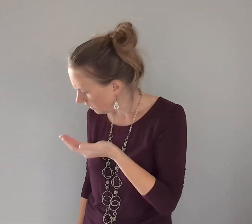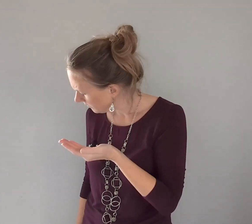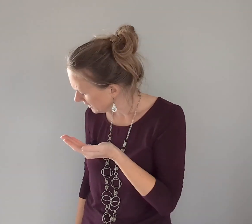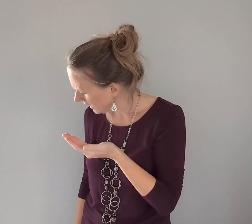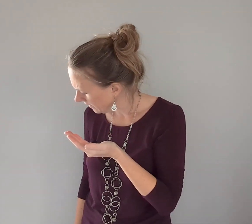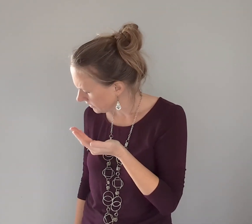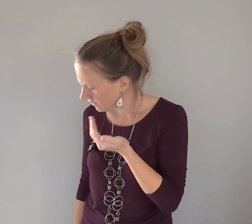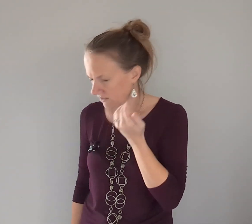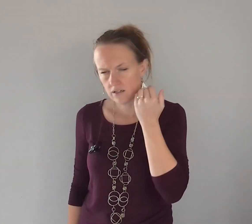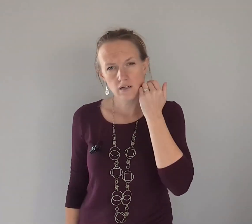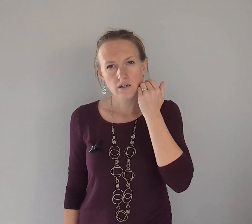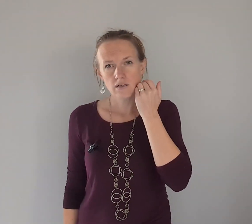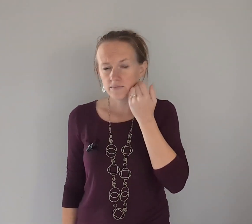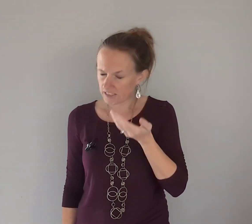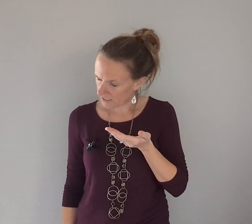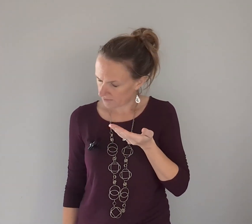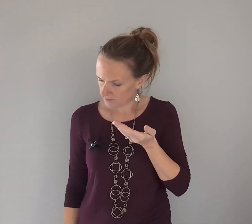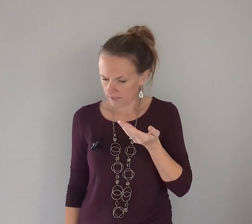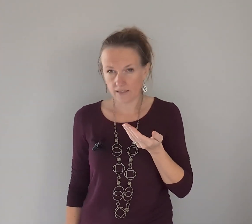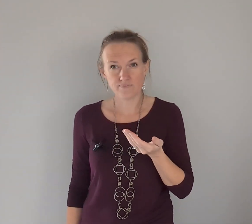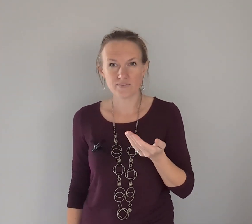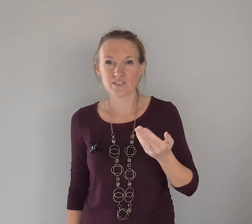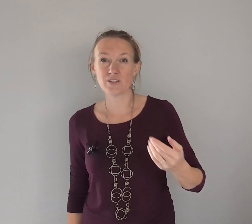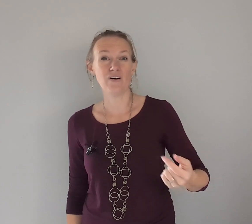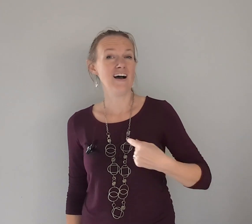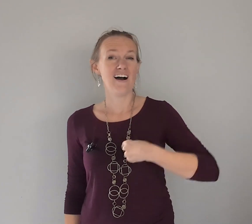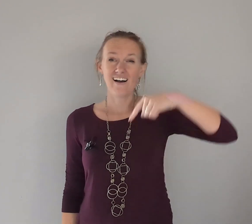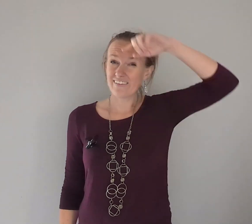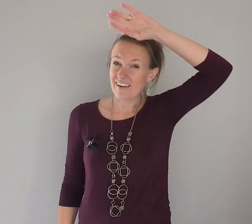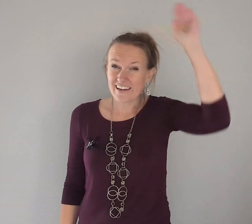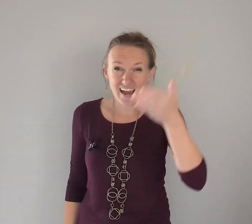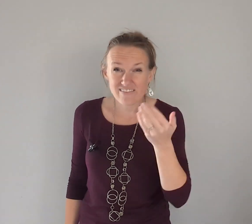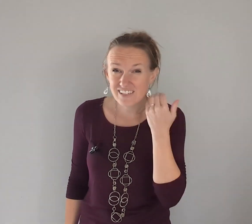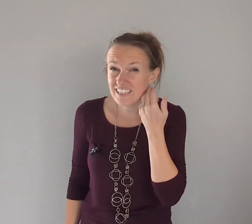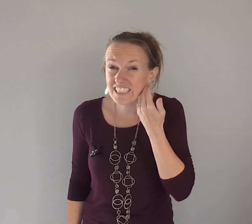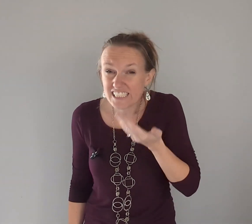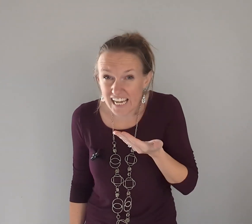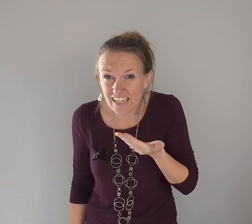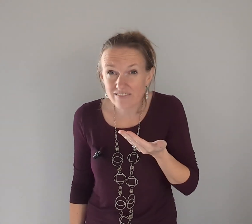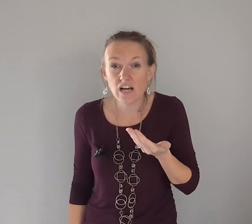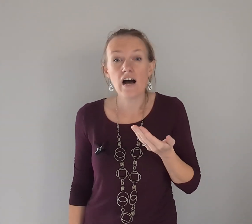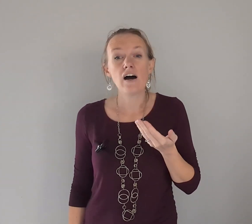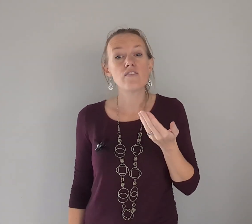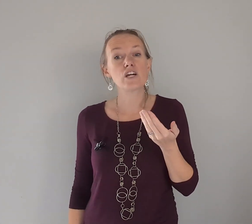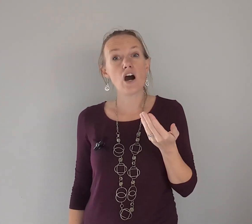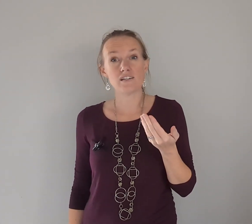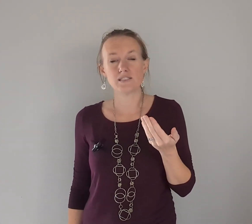I'm ashamed. Ashamed, okay? So I'm never ashamed the